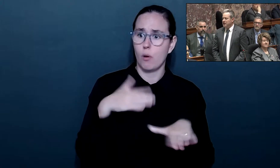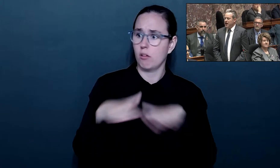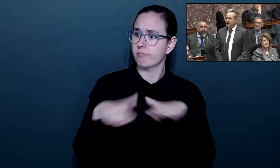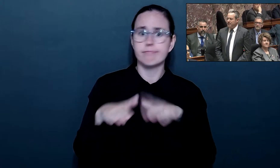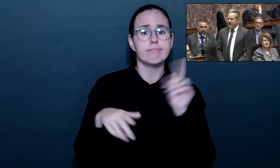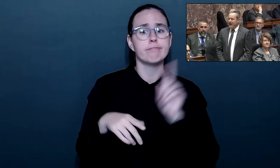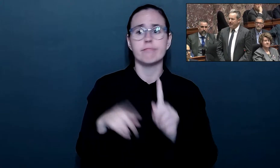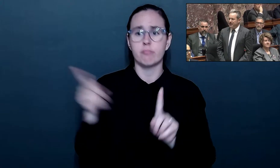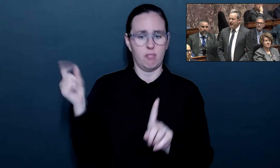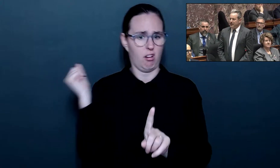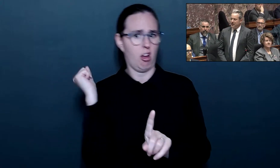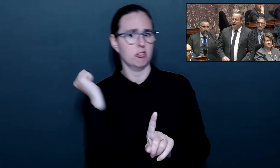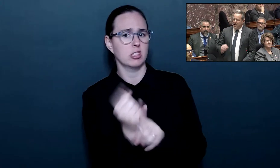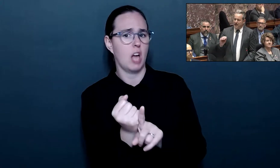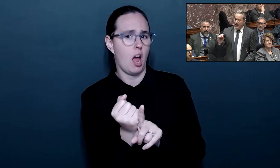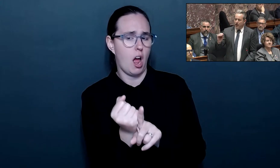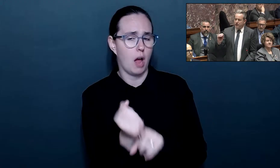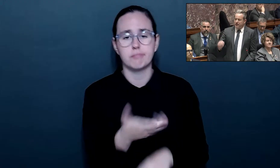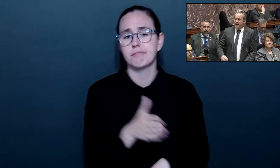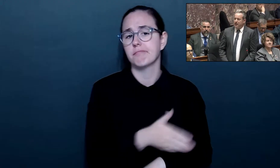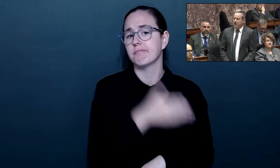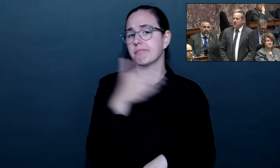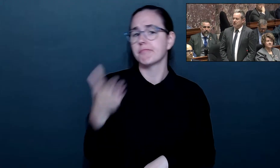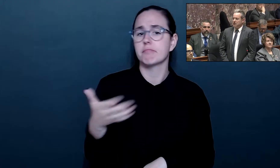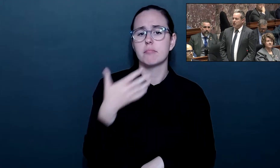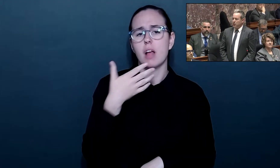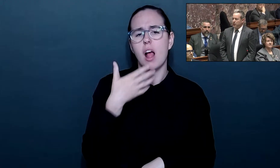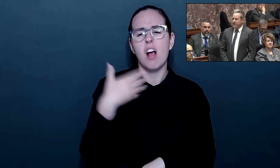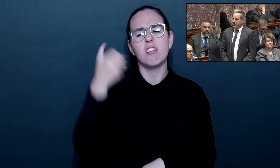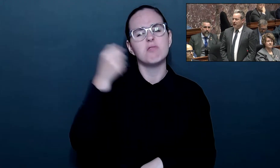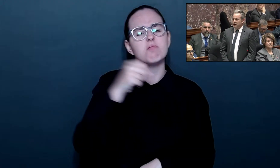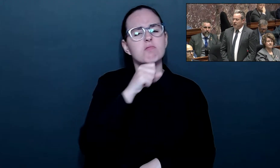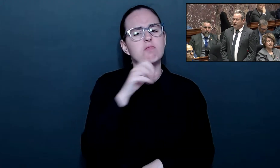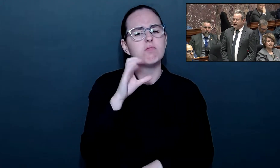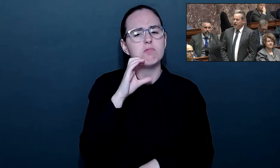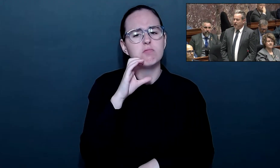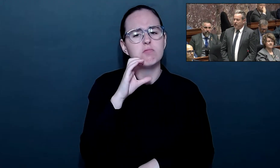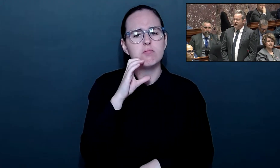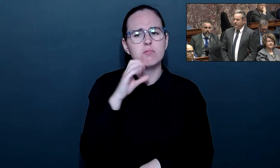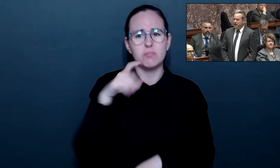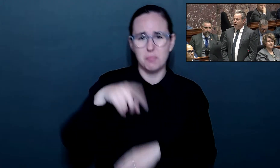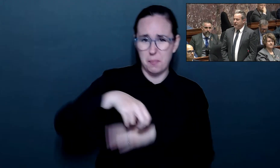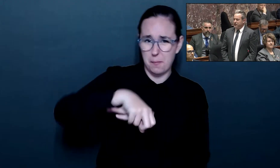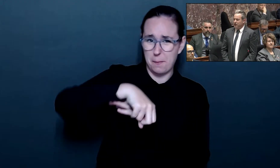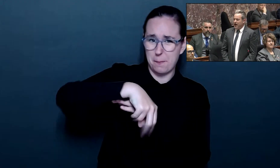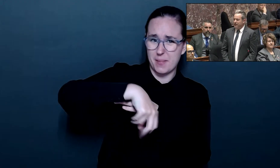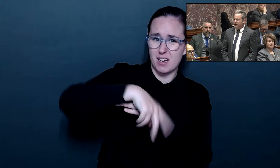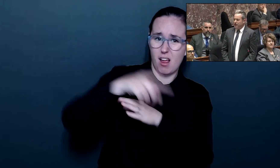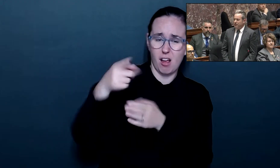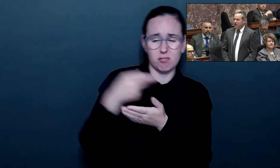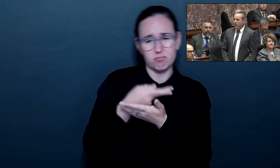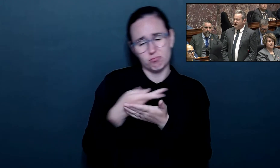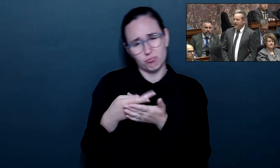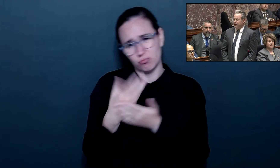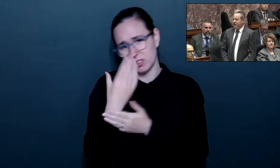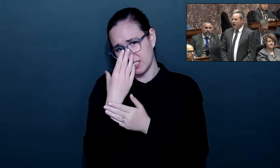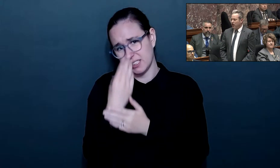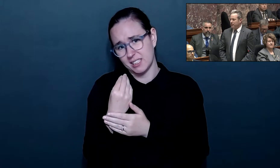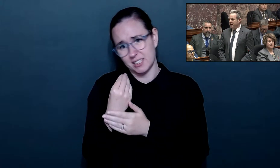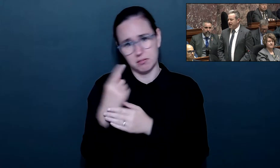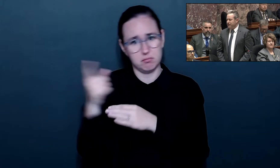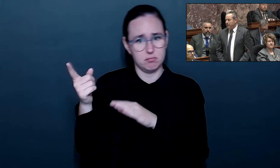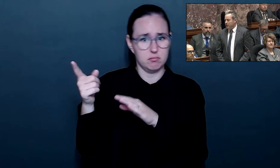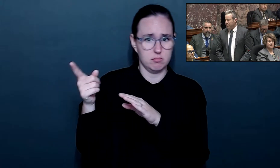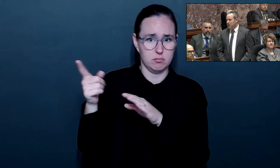midnight and beaten half to death, and then hours later, we see an RCMP officer almost have their